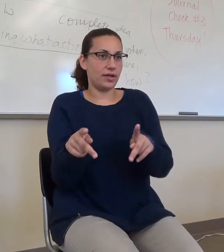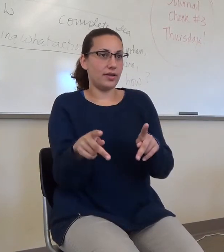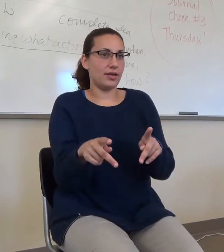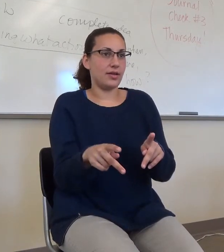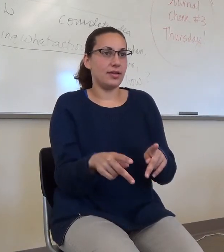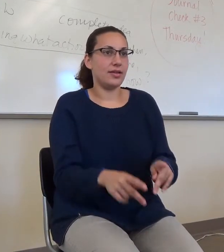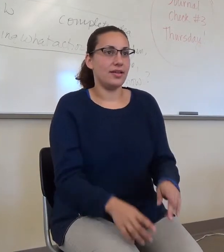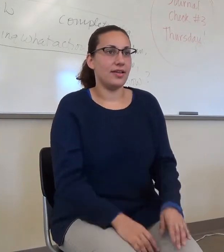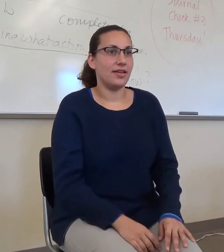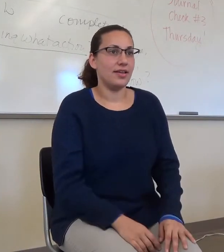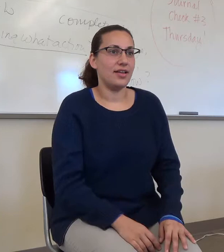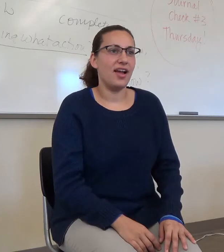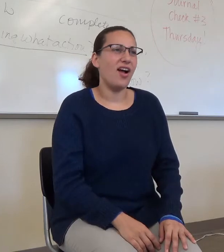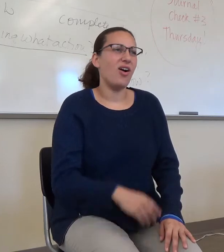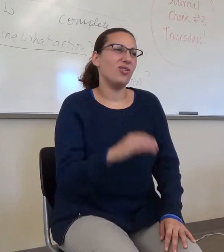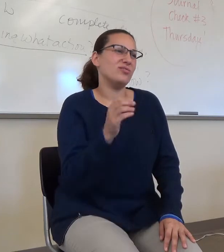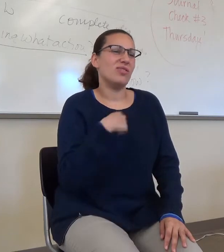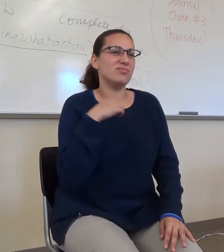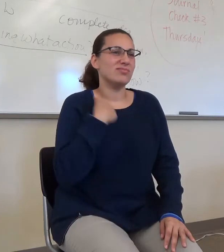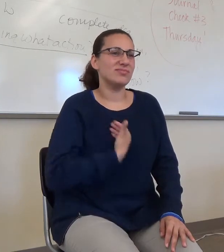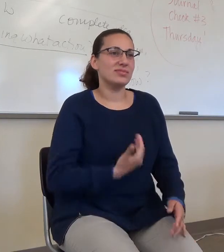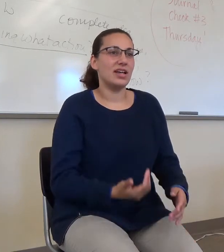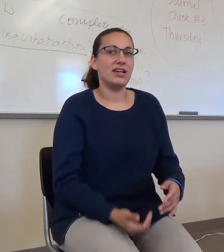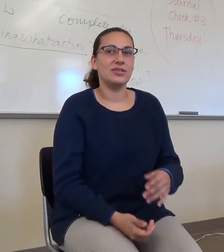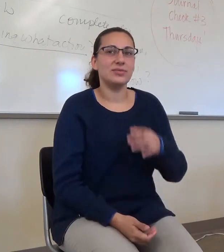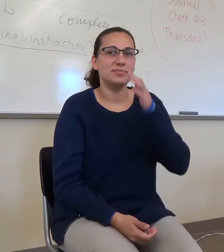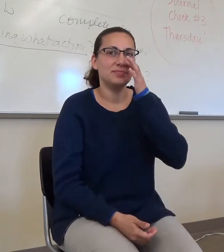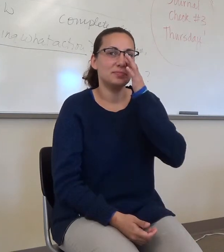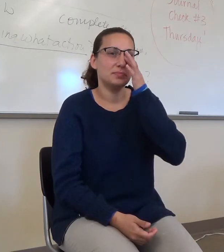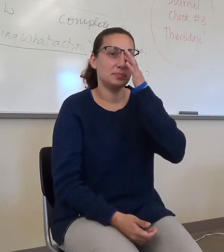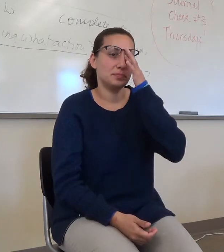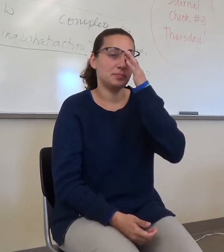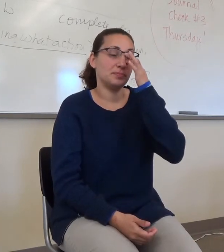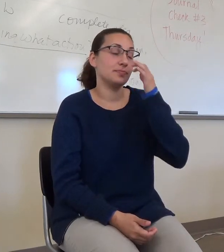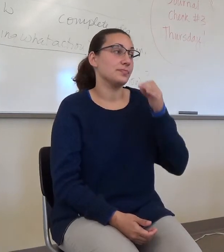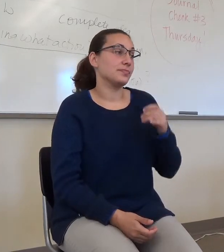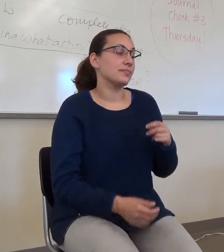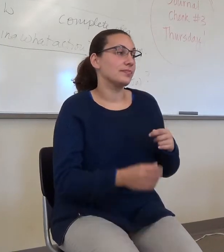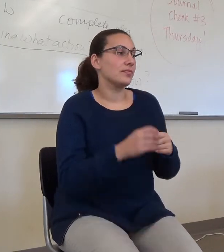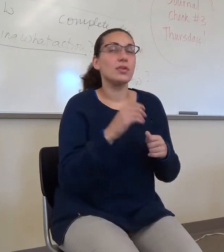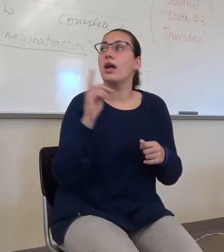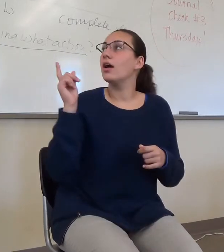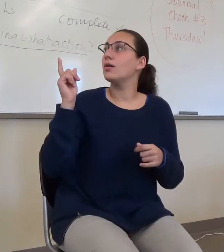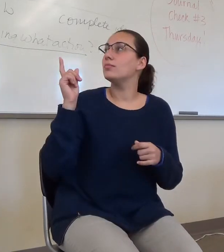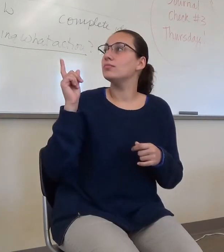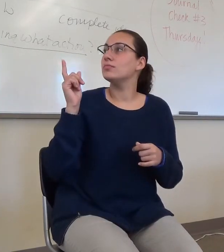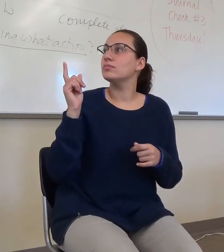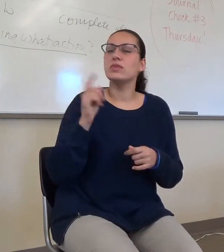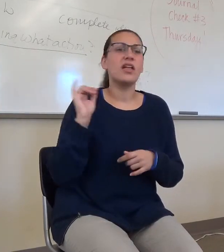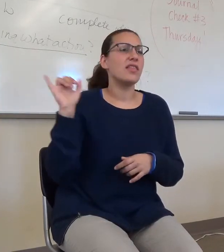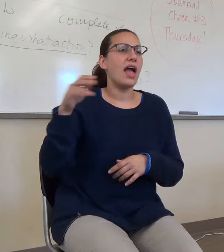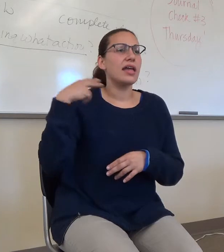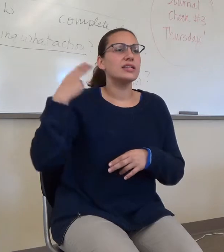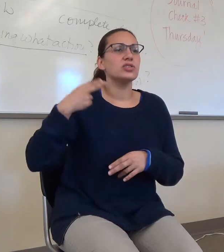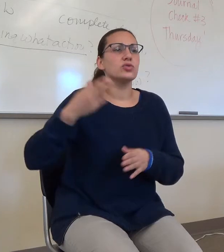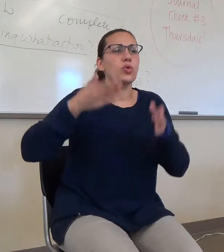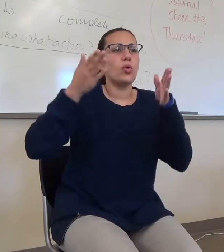sentence. Herodotus said what? What did this historian say?